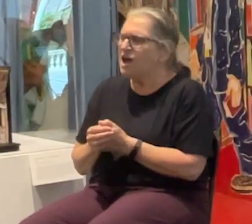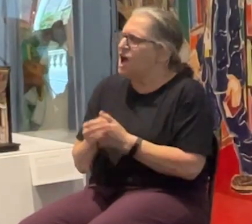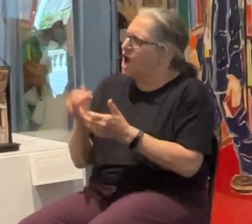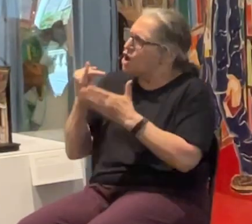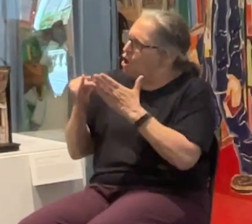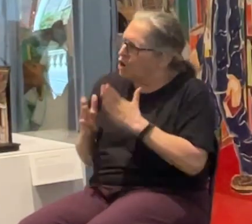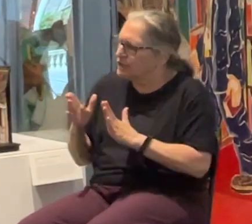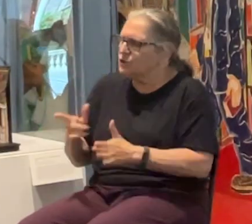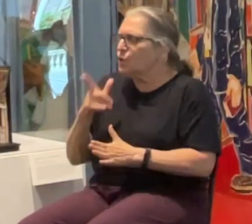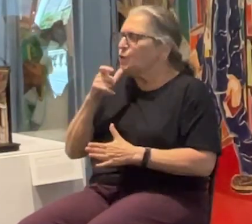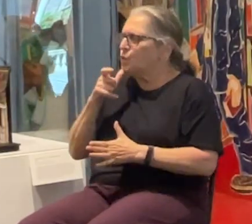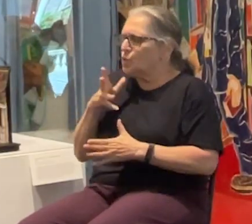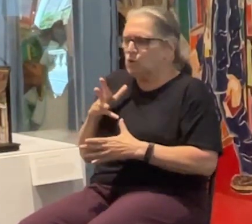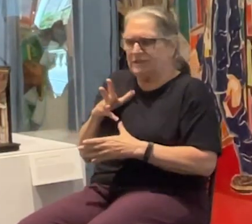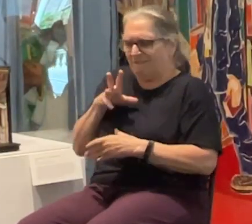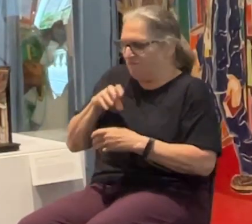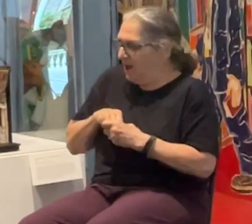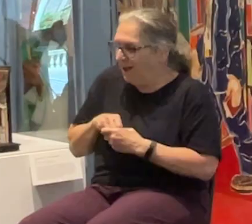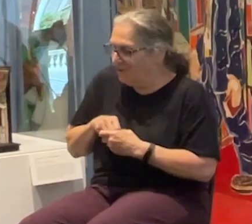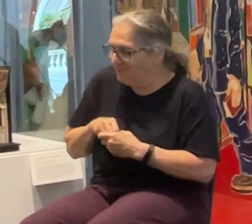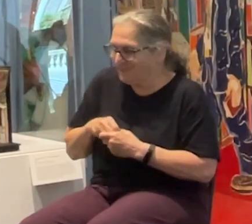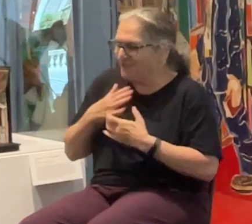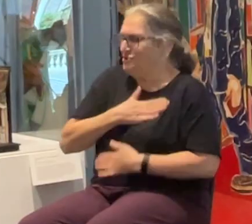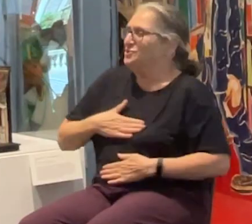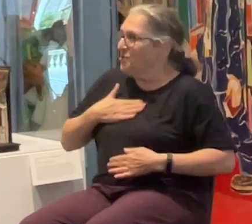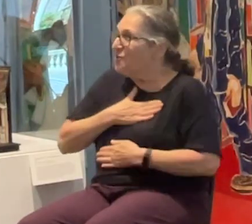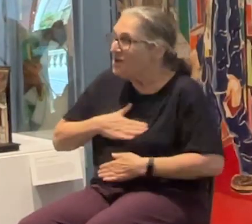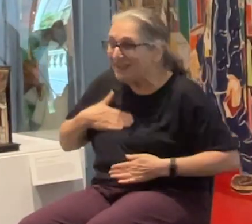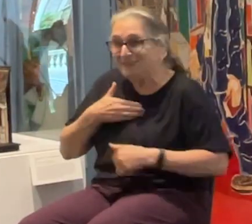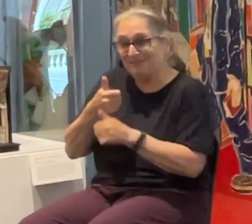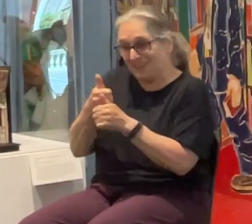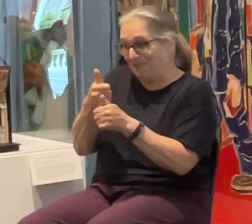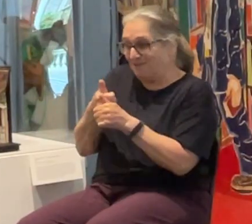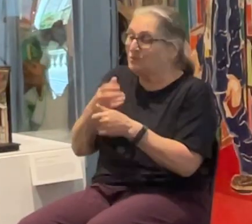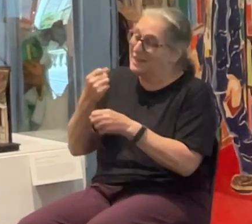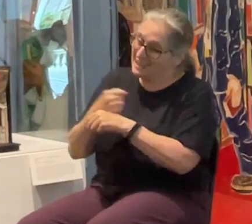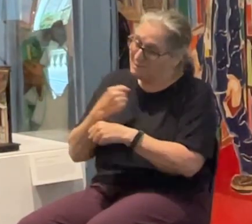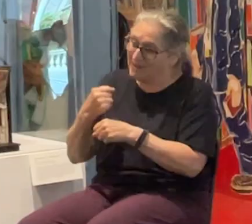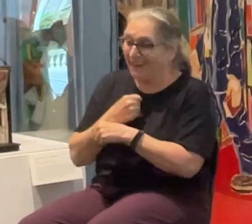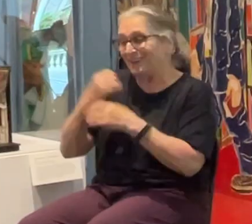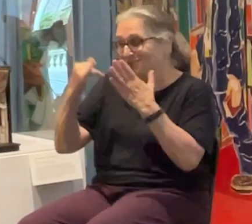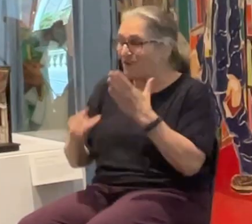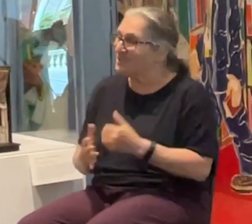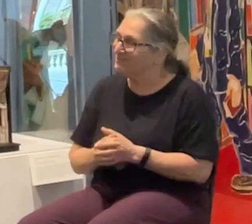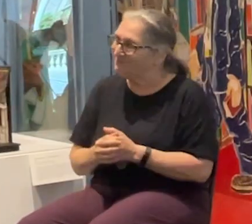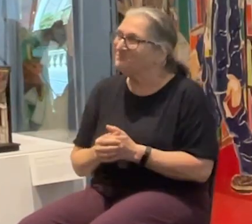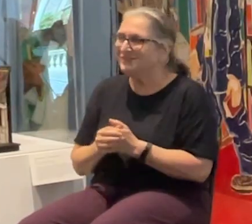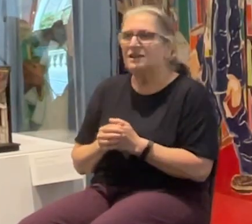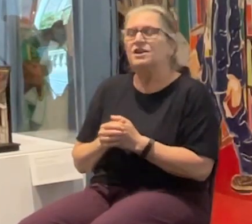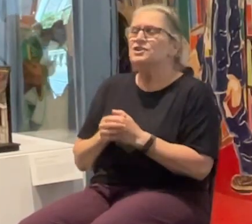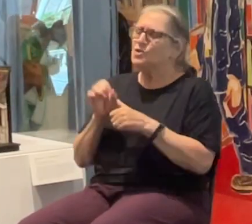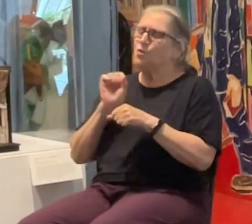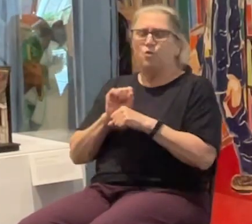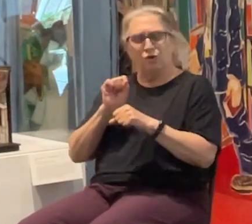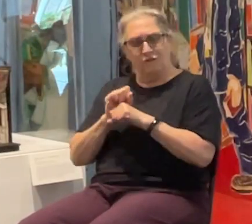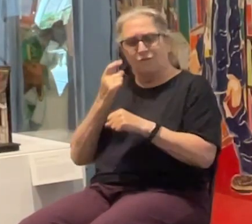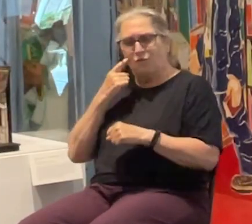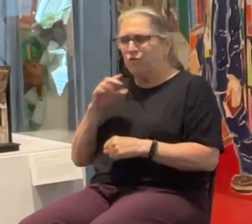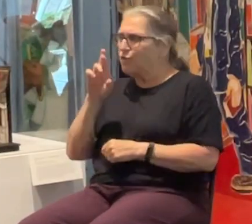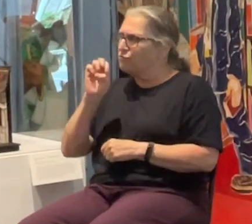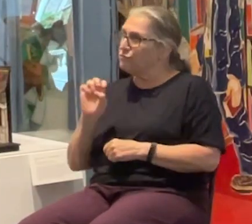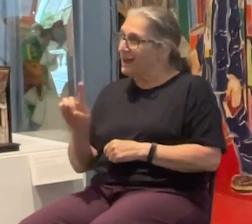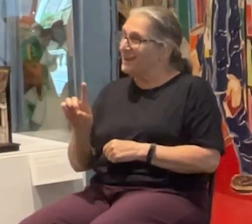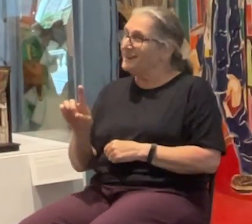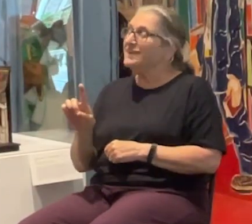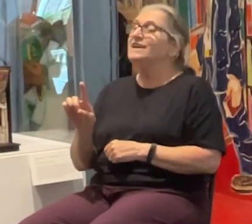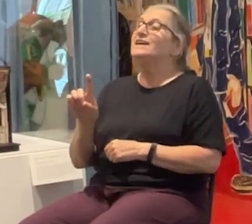really involved with enjoying themselves making work. And so in some ways, working for Red was the counterweight to me not